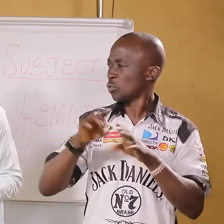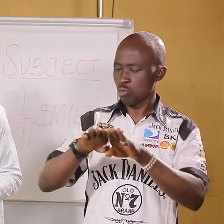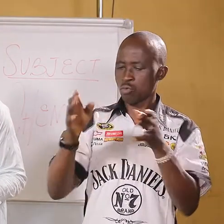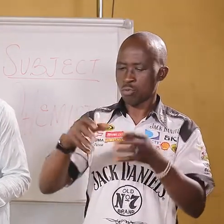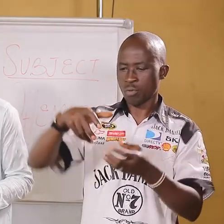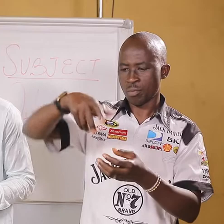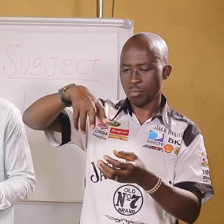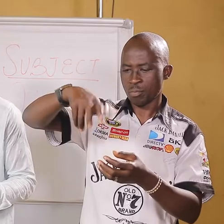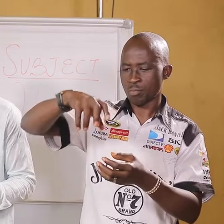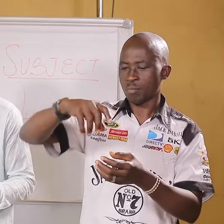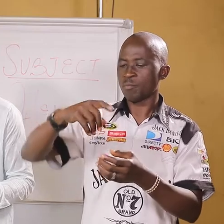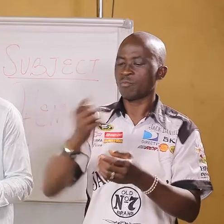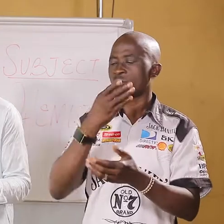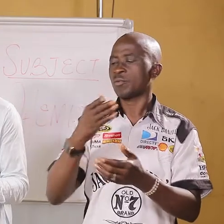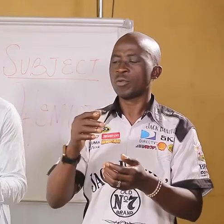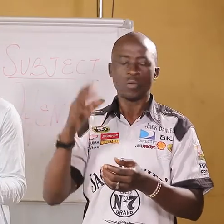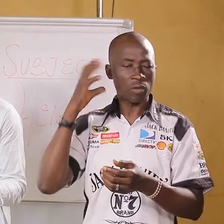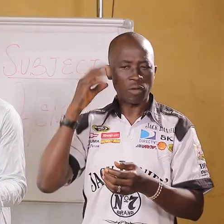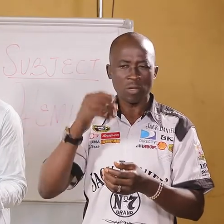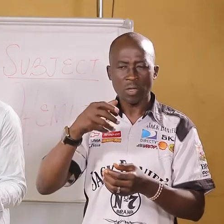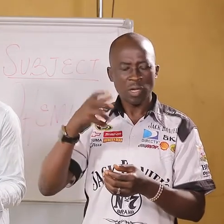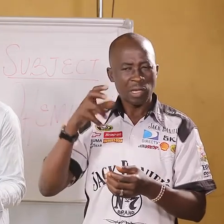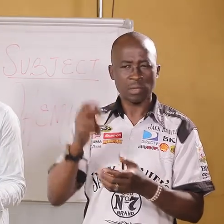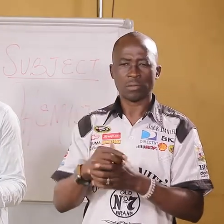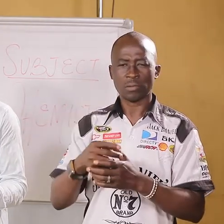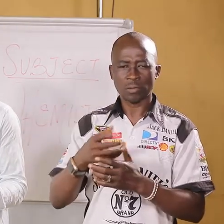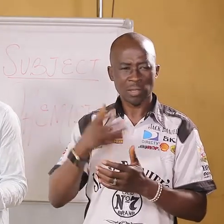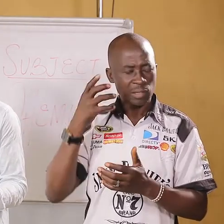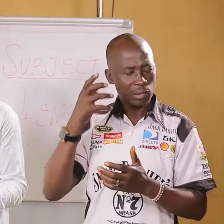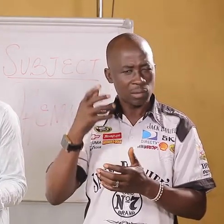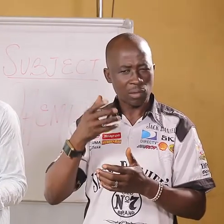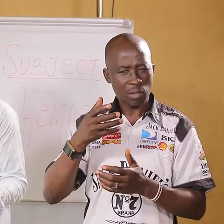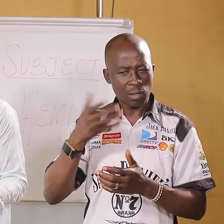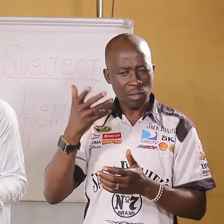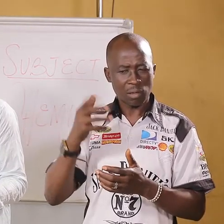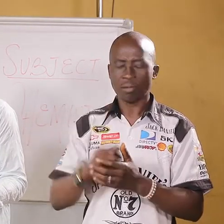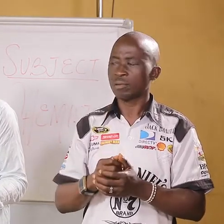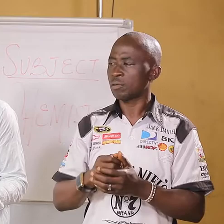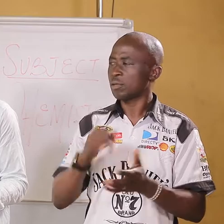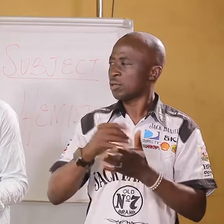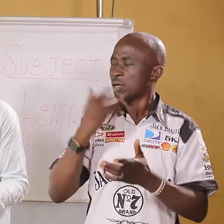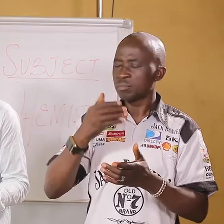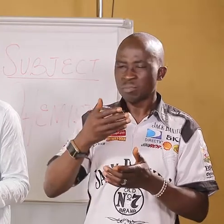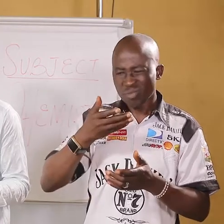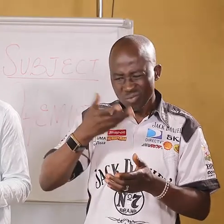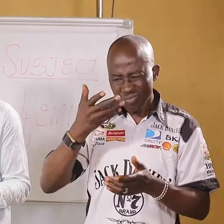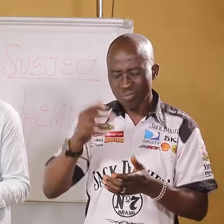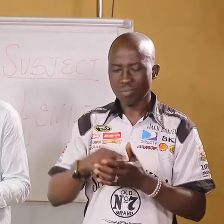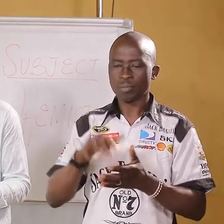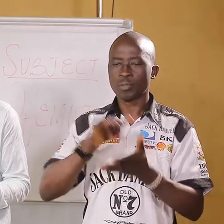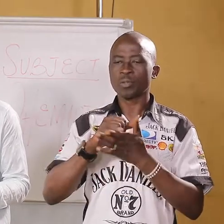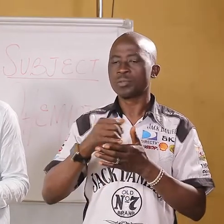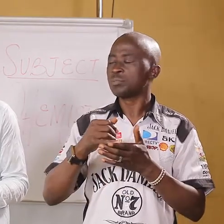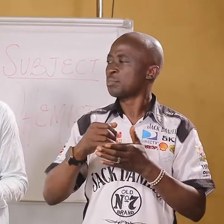tap, the first thing you hear is a kind of a sound that is coming out from the tap. And that sound also, you hear that it has a refreshing smell. That is